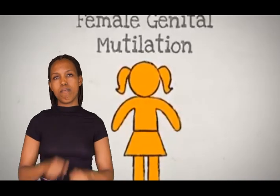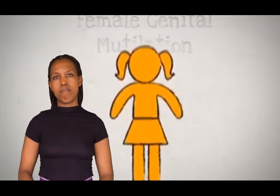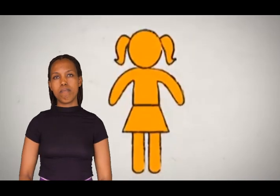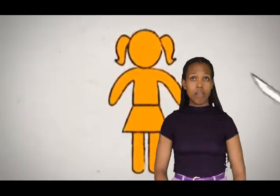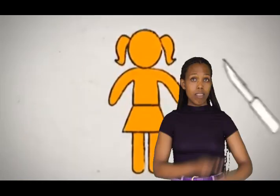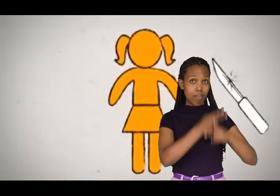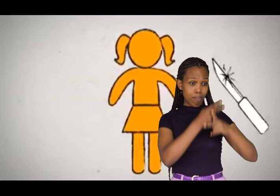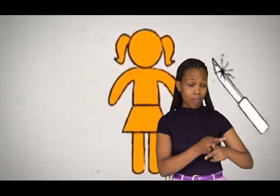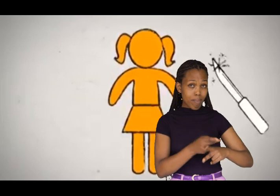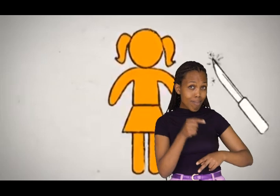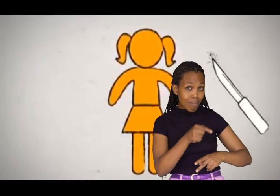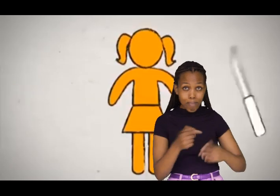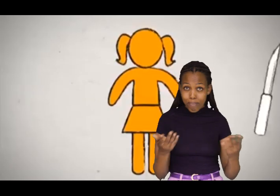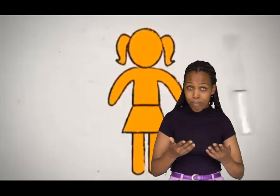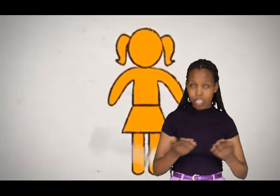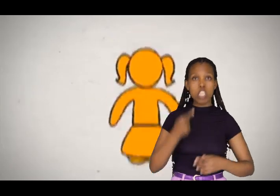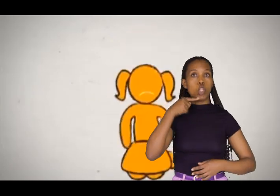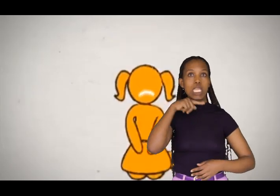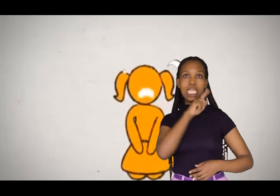the job.